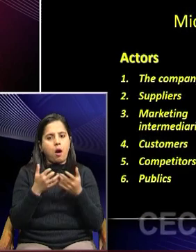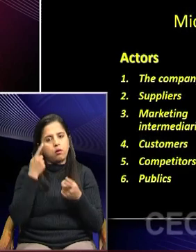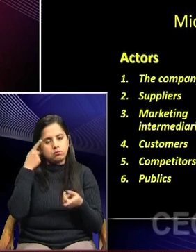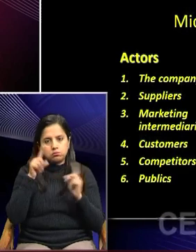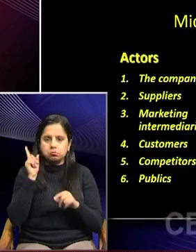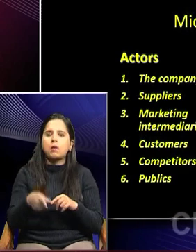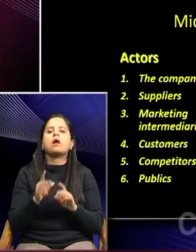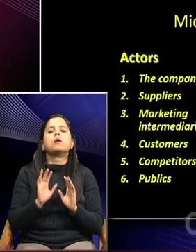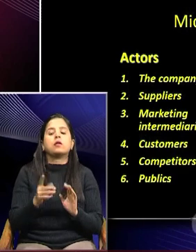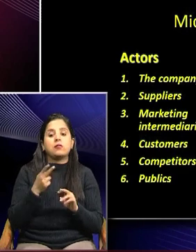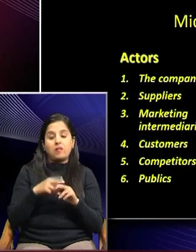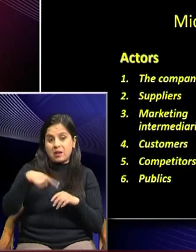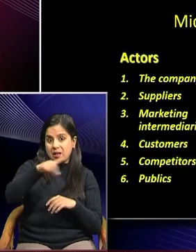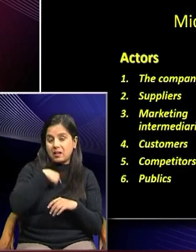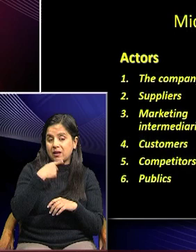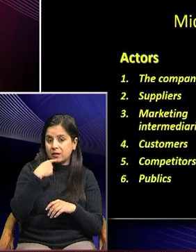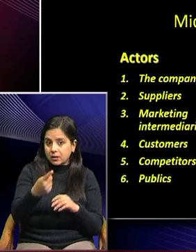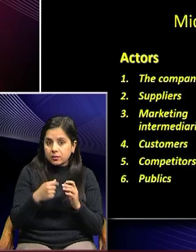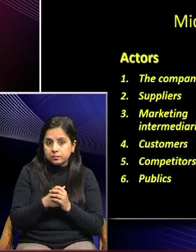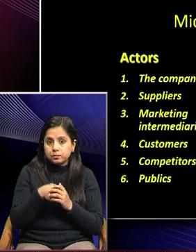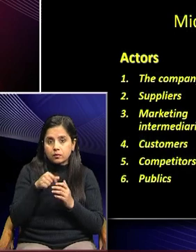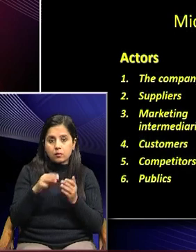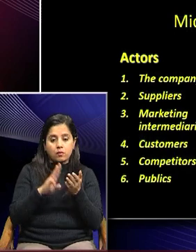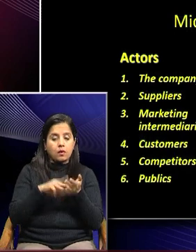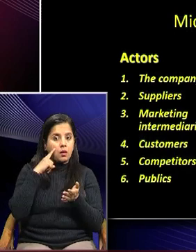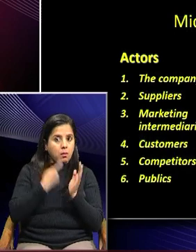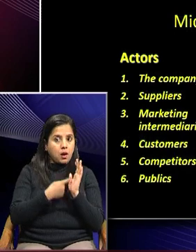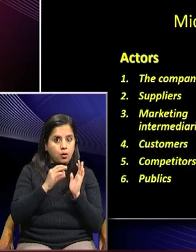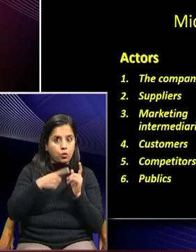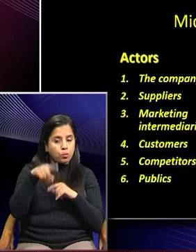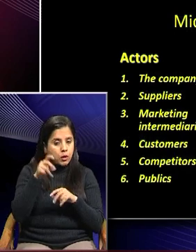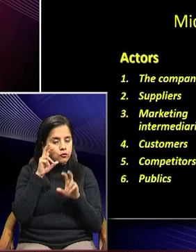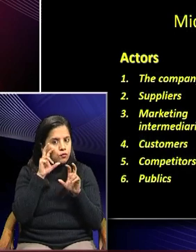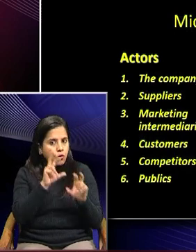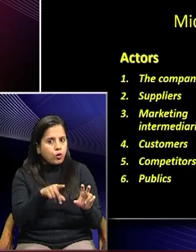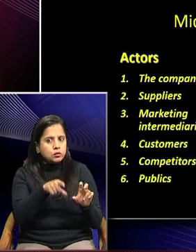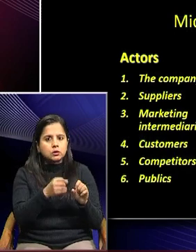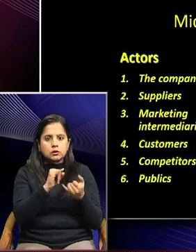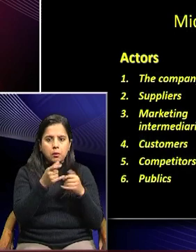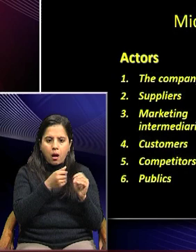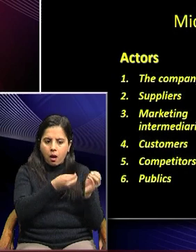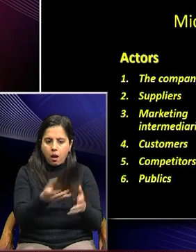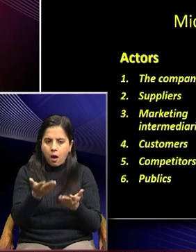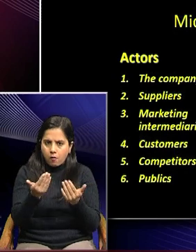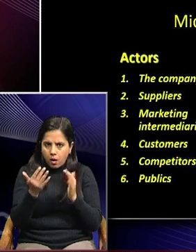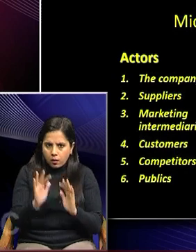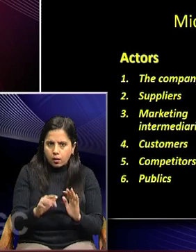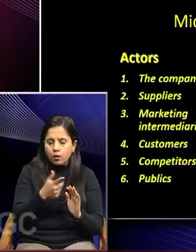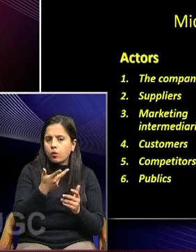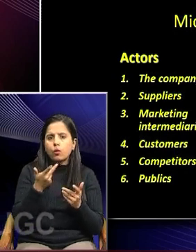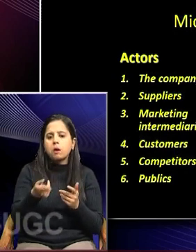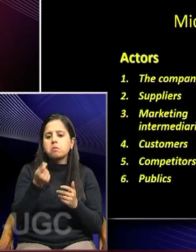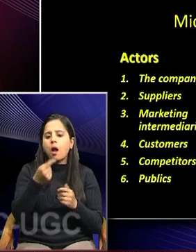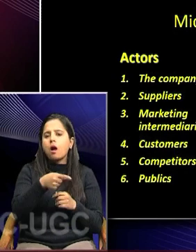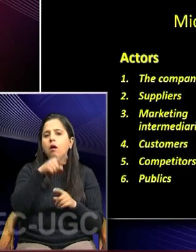strategies. When I say the microeconomic environment, marketers must watch the supply availability and what is the